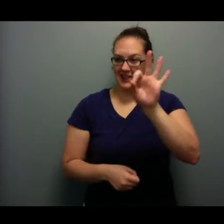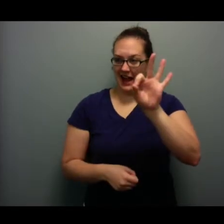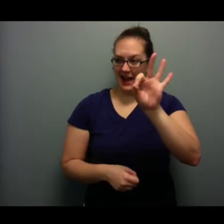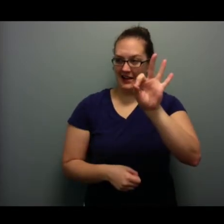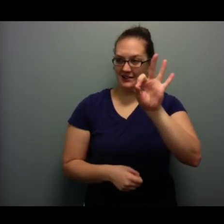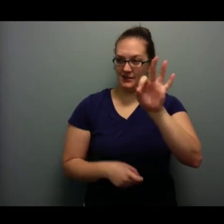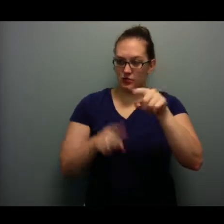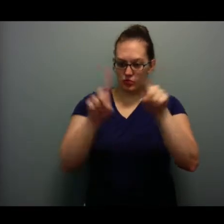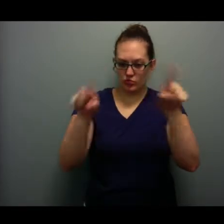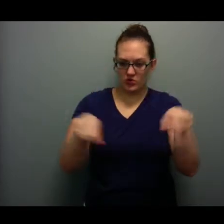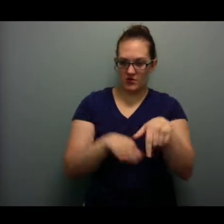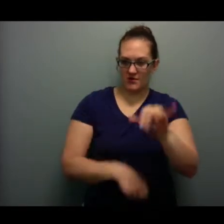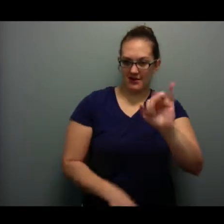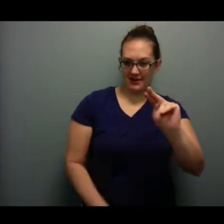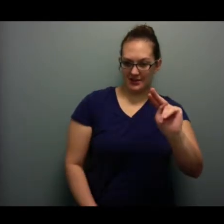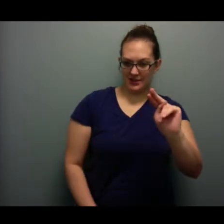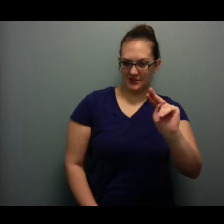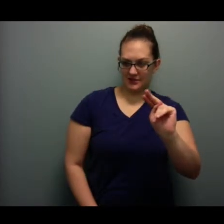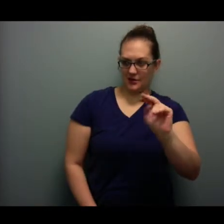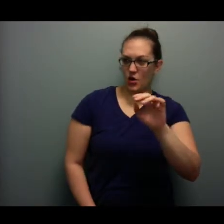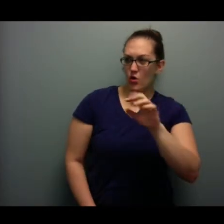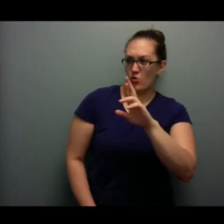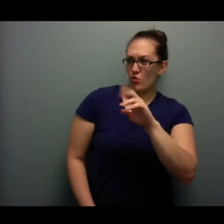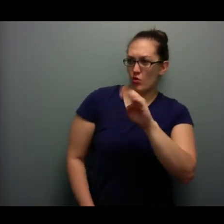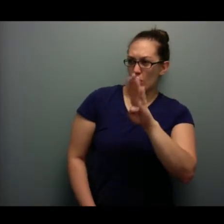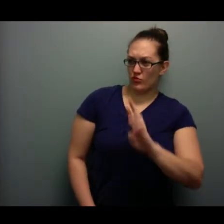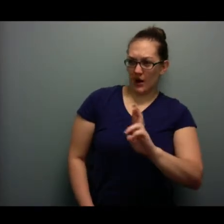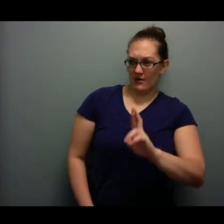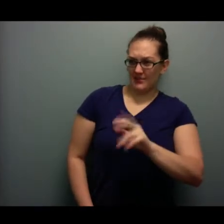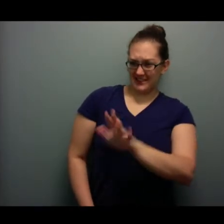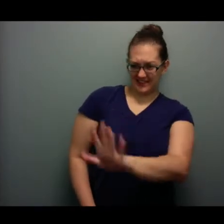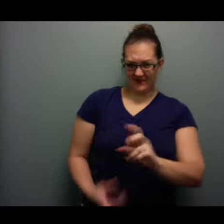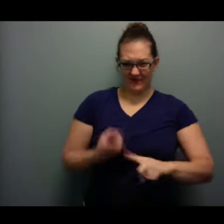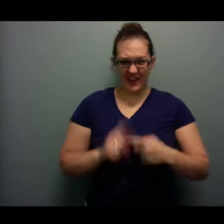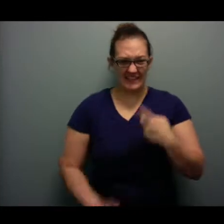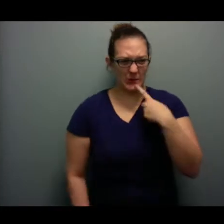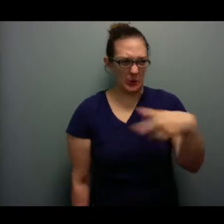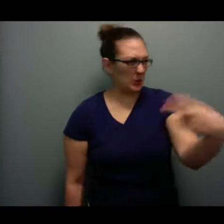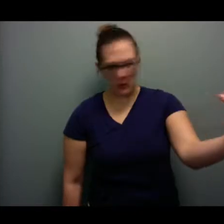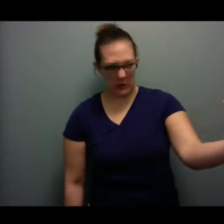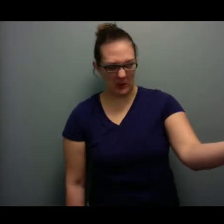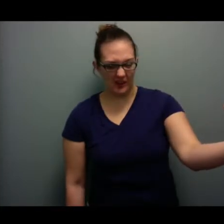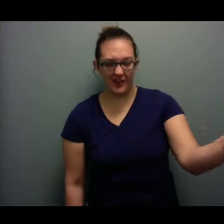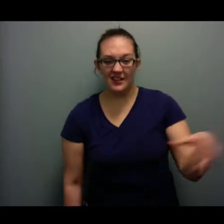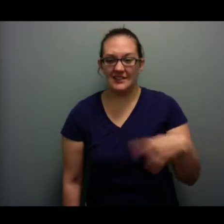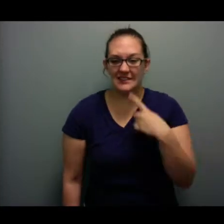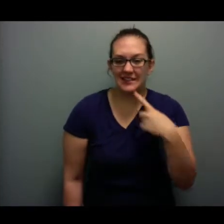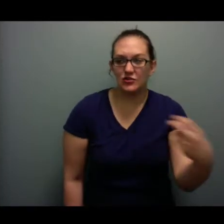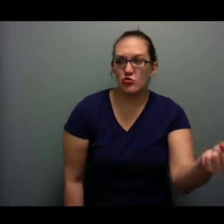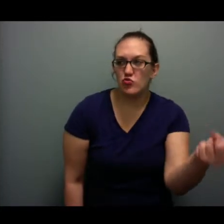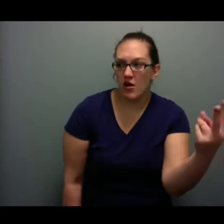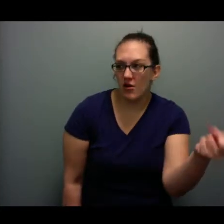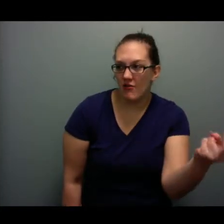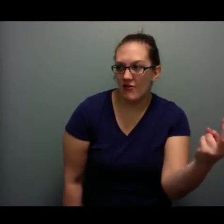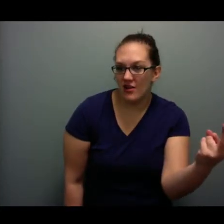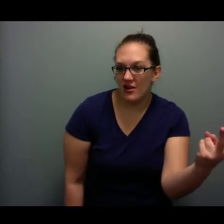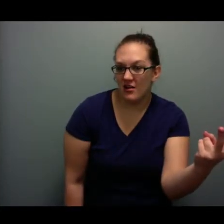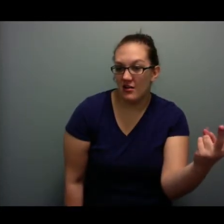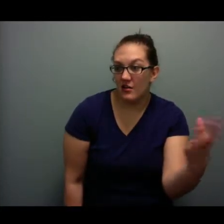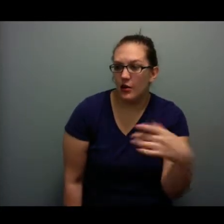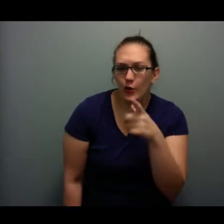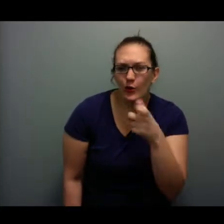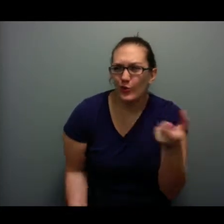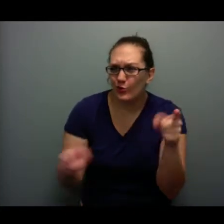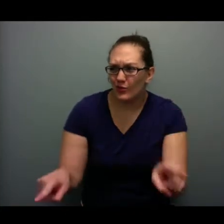His friend, though, says, nope, it's 12 inches. Okay? Can you tell me who you agree with, Robbie